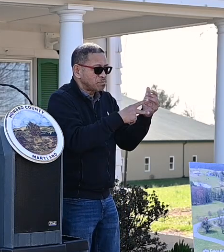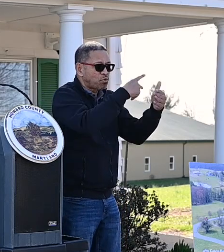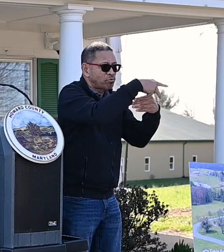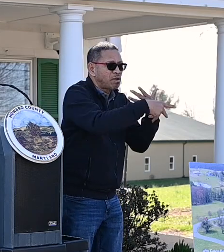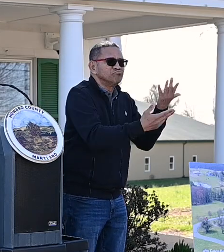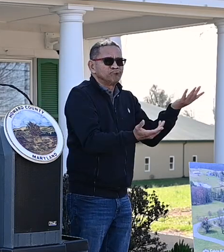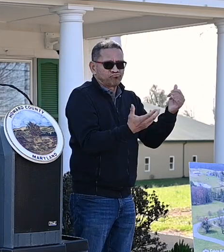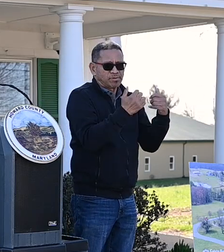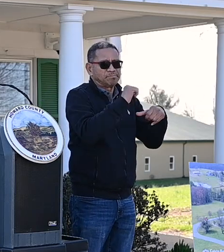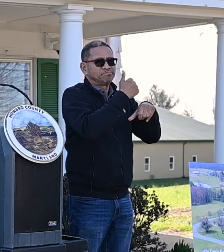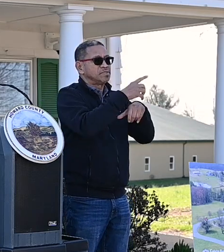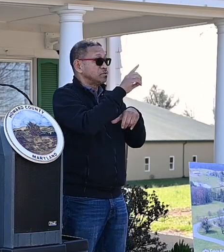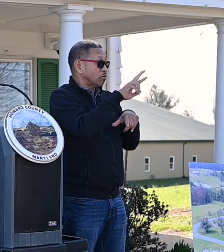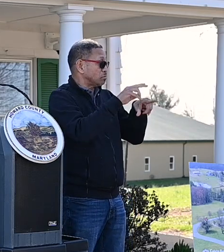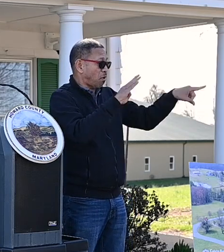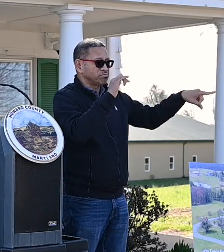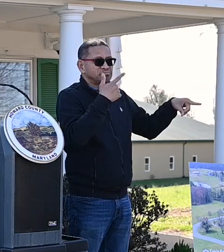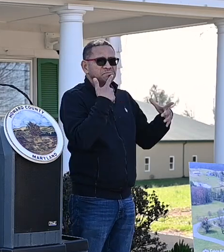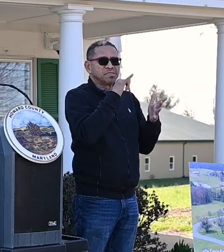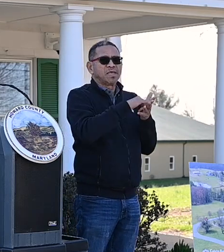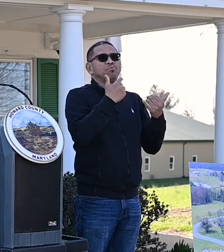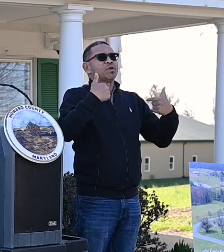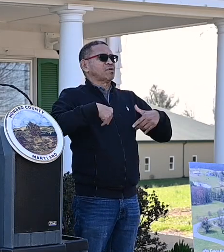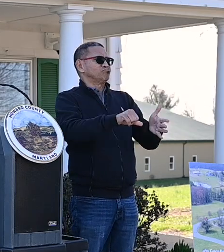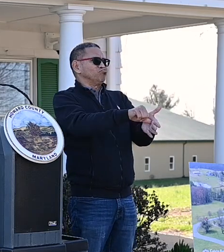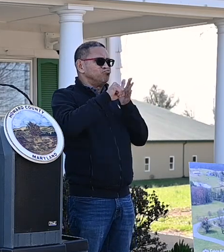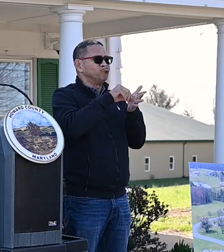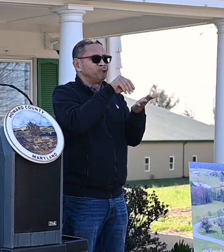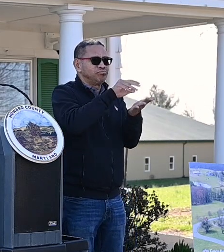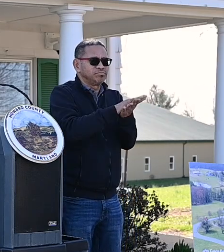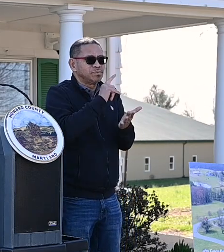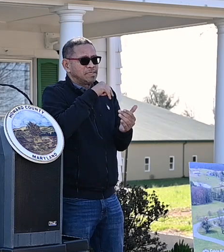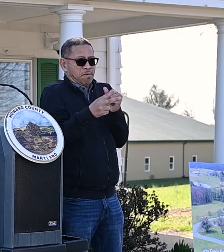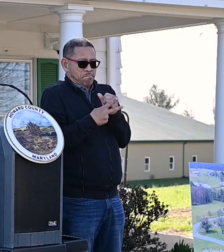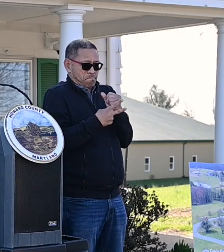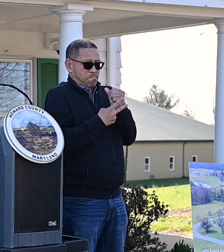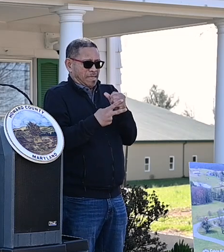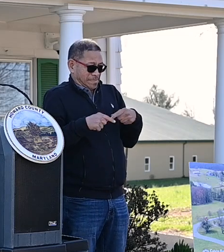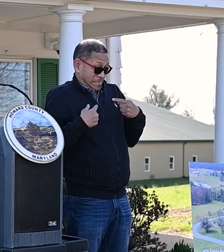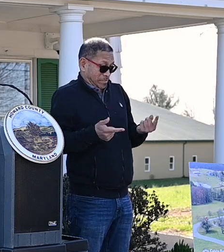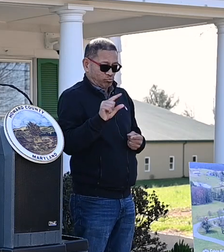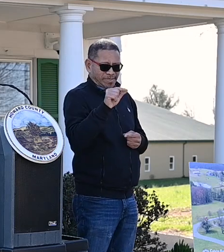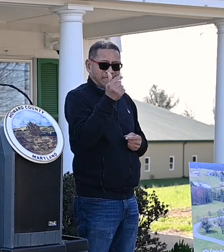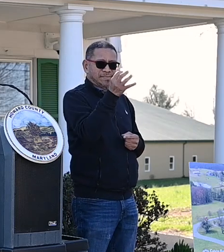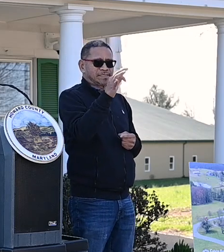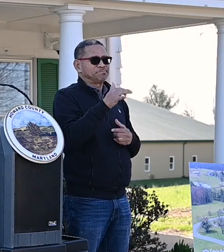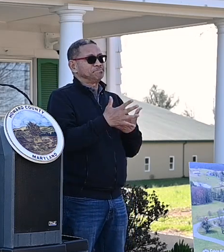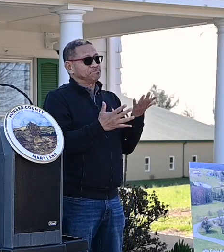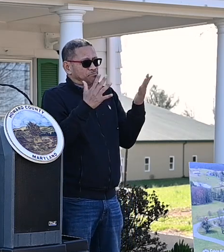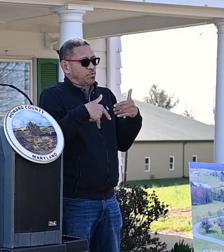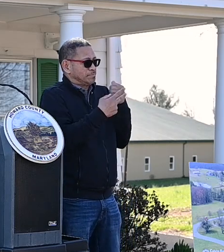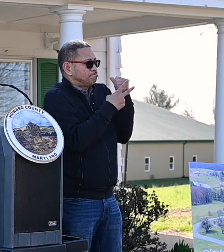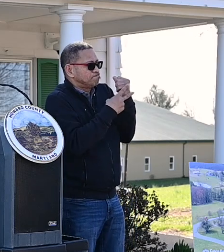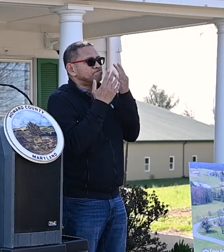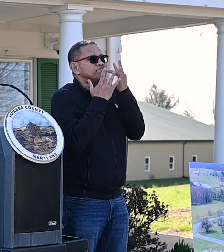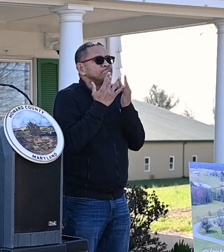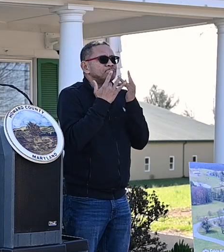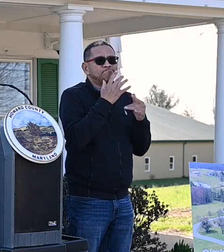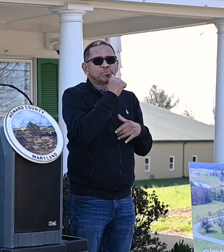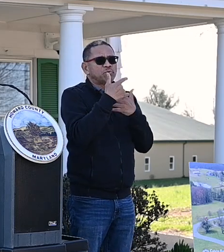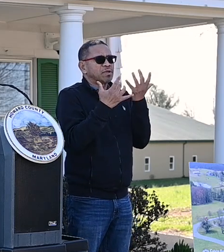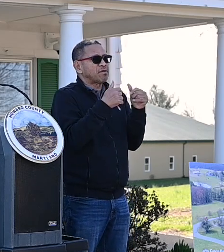Program. As Dr. Ball mentioned, we have an impressive record of land that we've preserved since 2019, and we have preserved